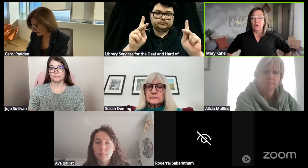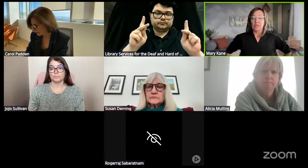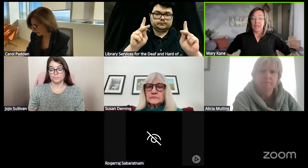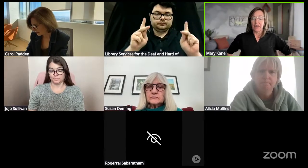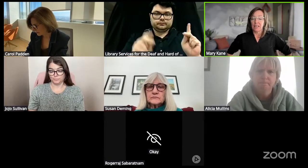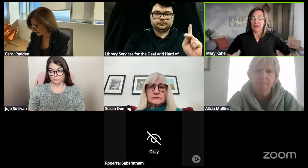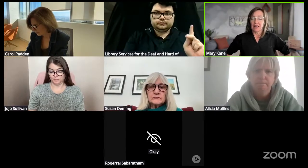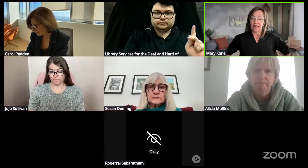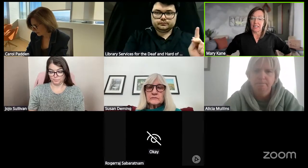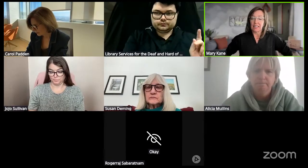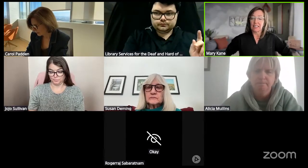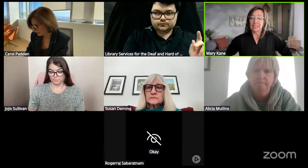Okay.